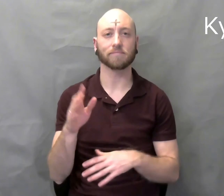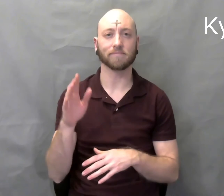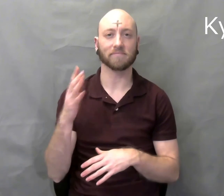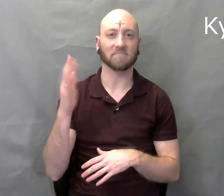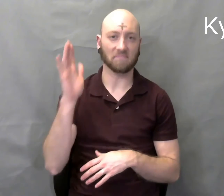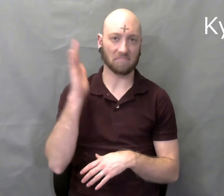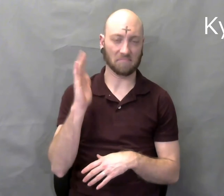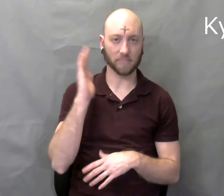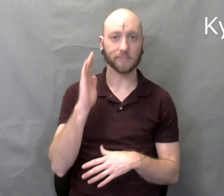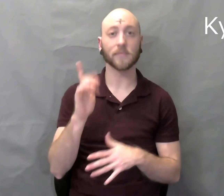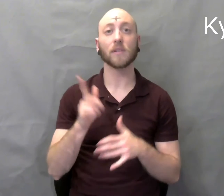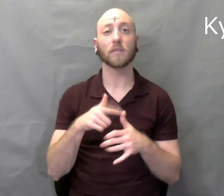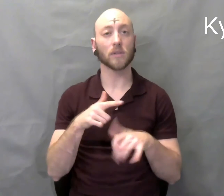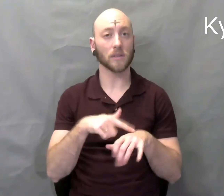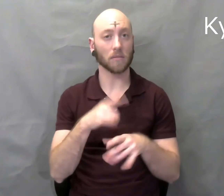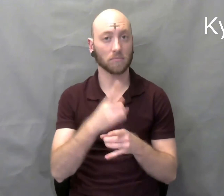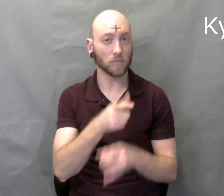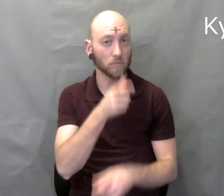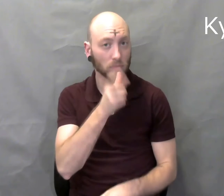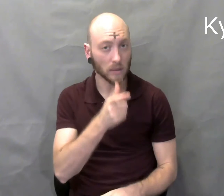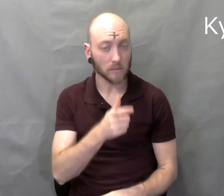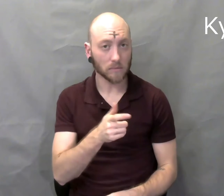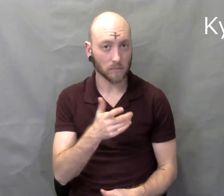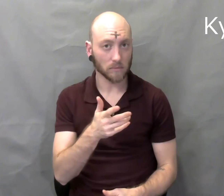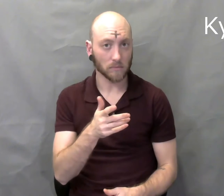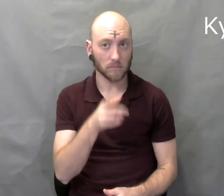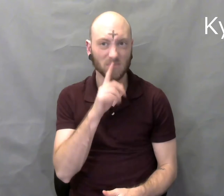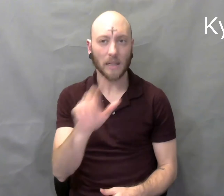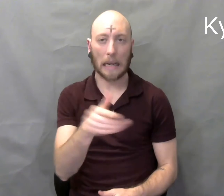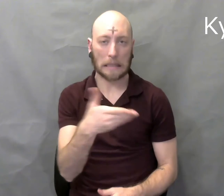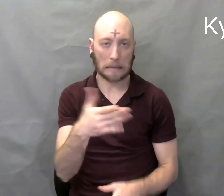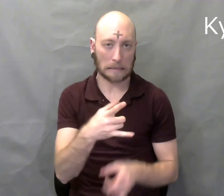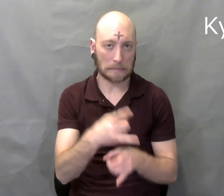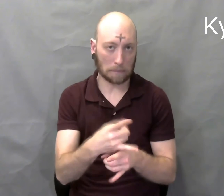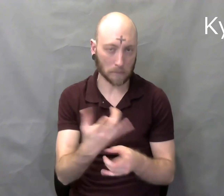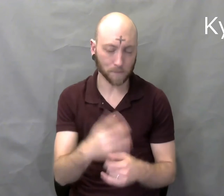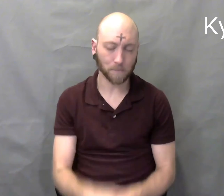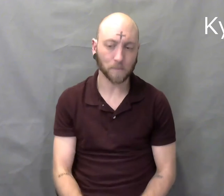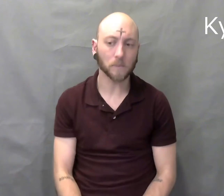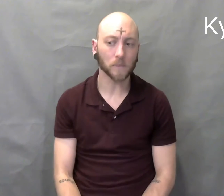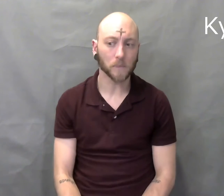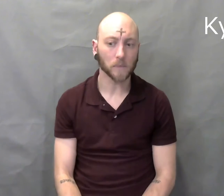that. Like the first time I ever like drank anything alcohol related. Um